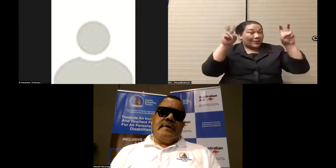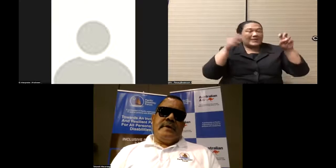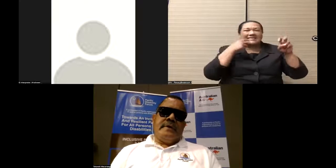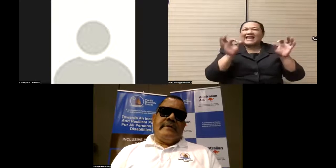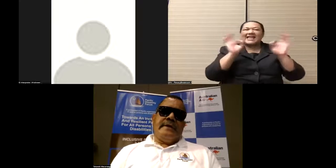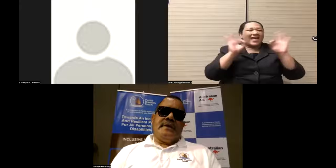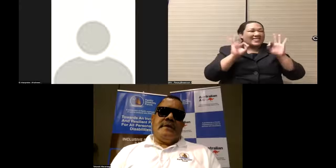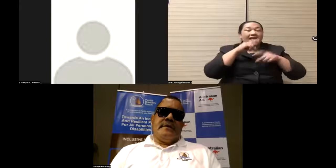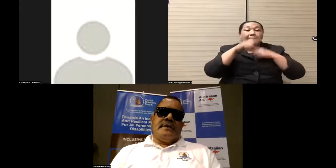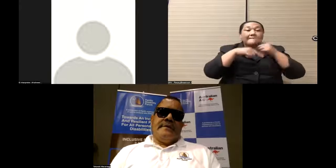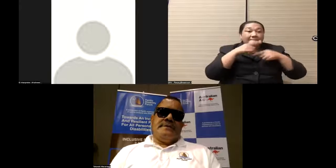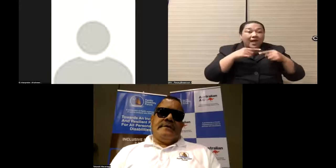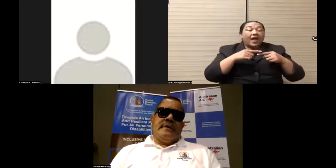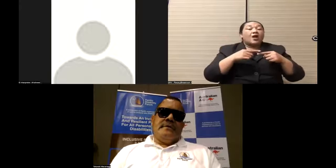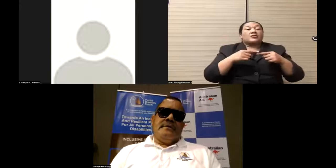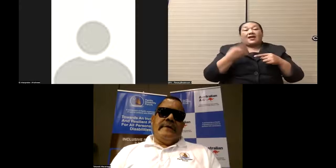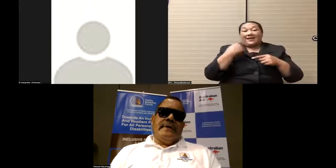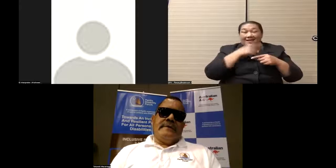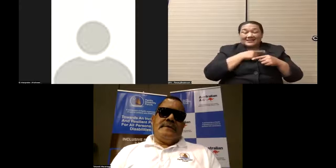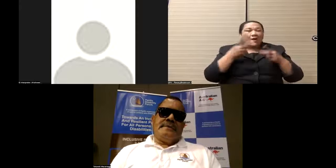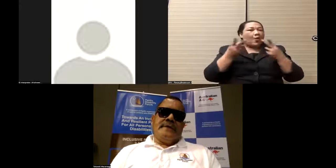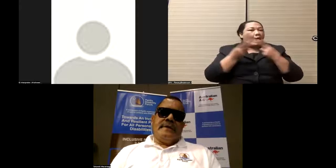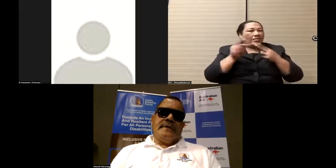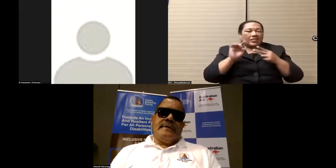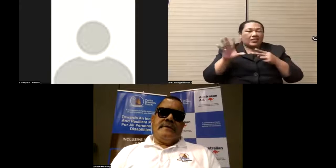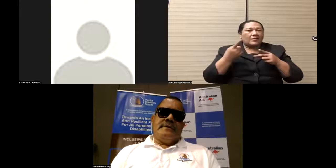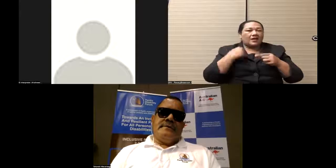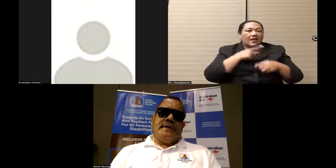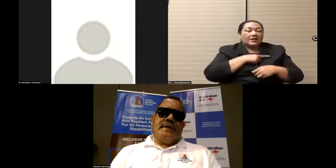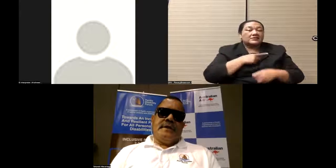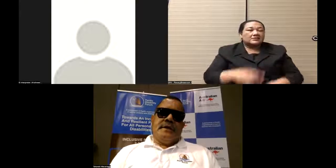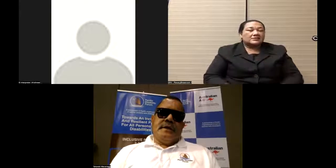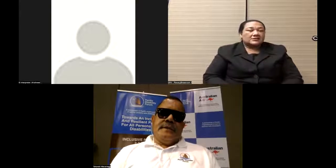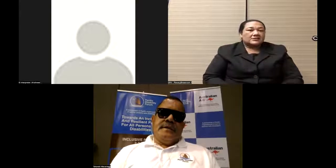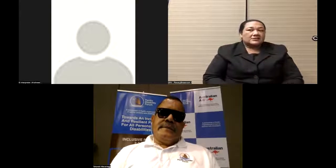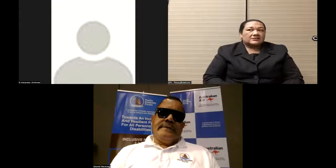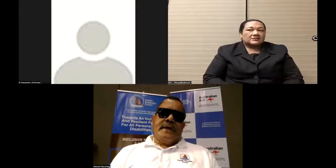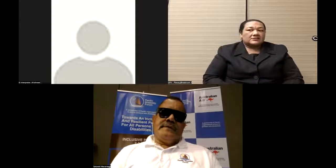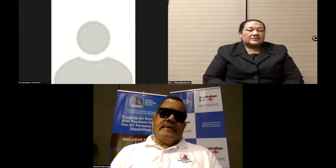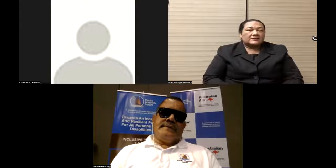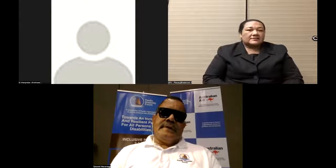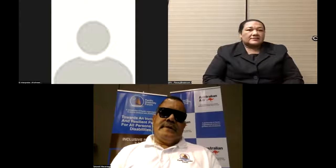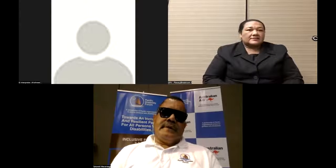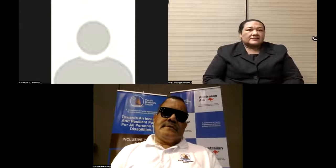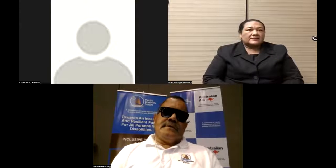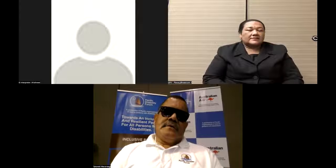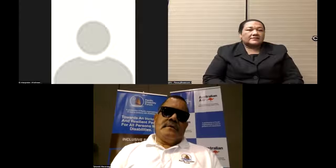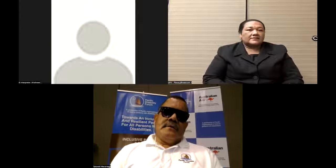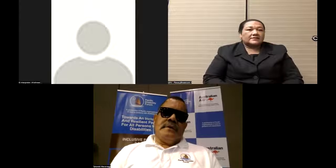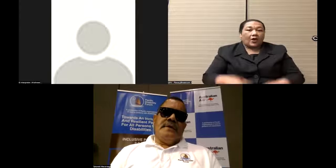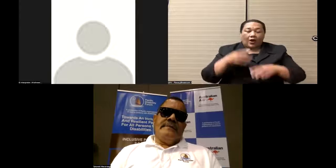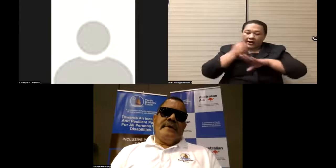that we are hearing already, governments of Norway, government of Australia, and government of New Zealand, and indeed the Pacific Islands Forum